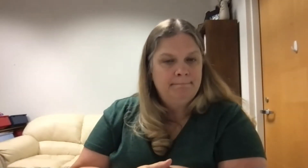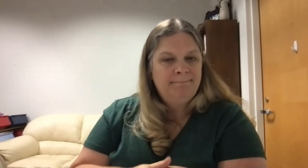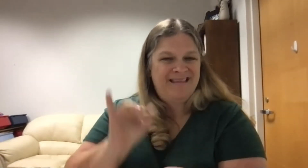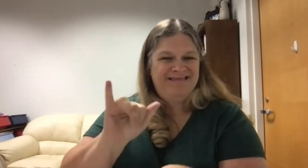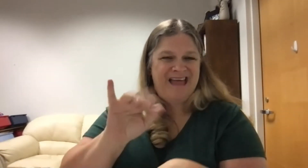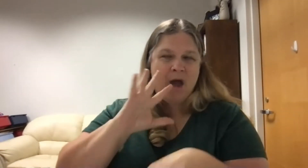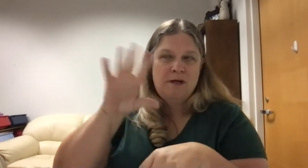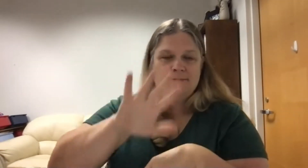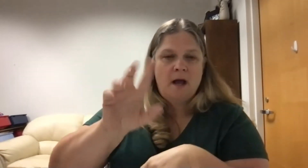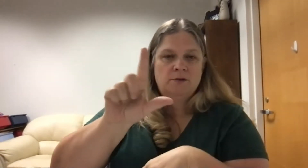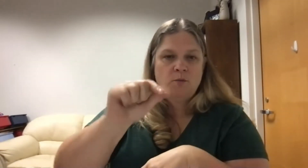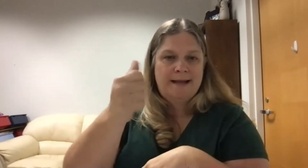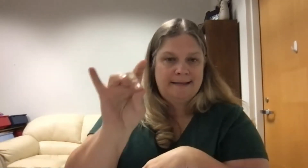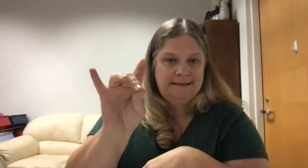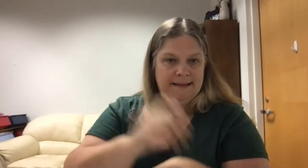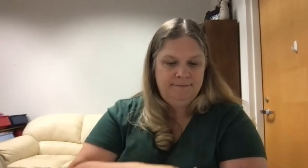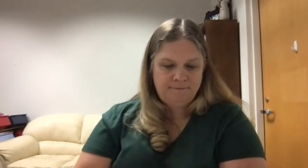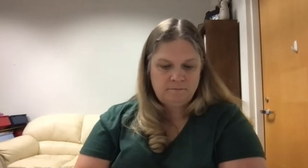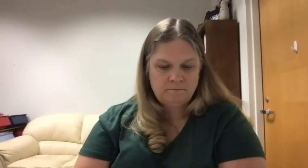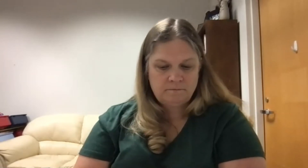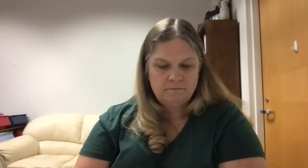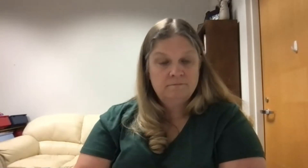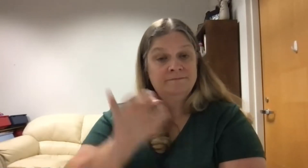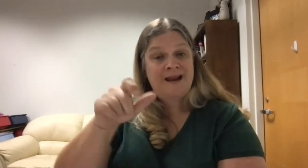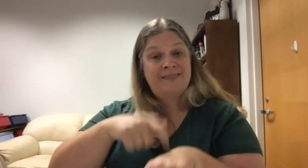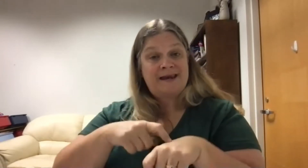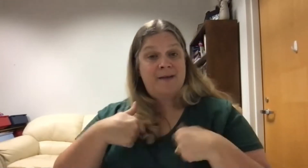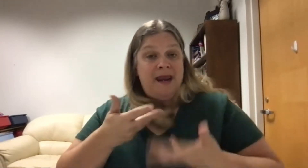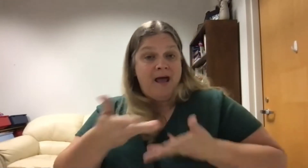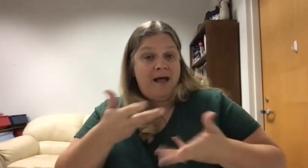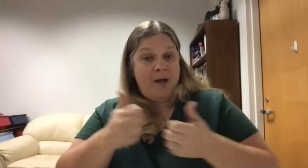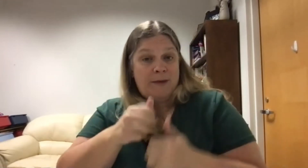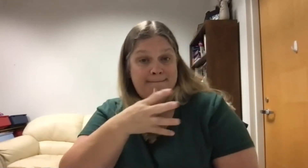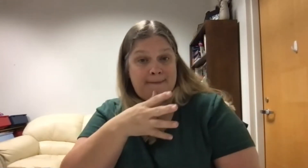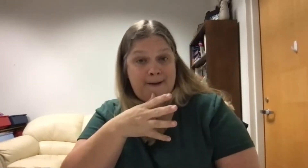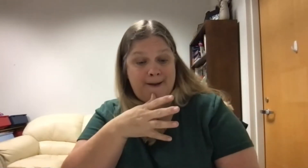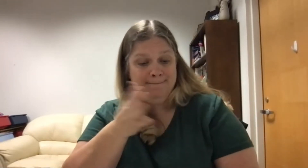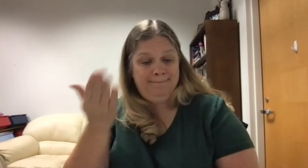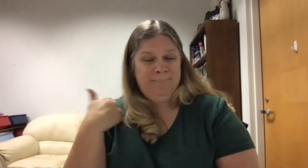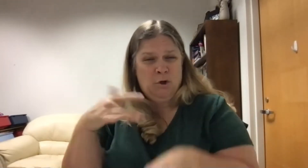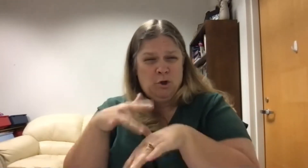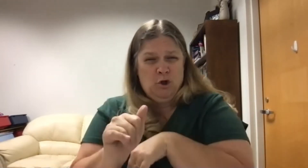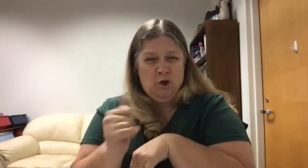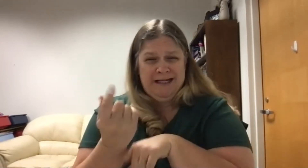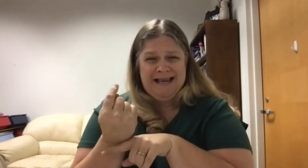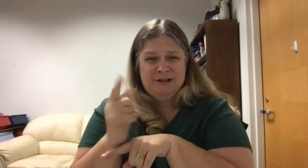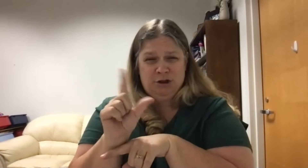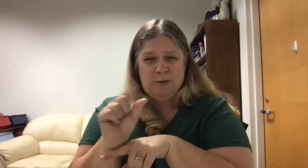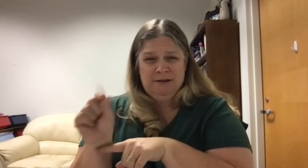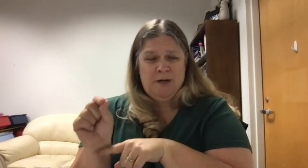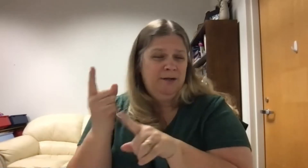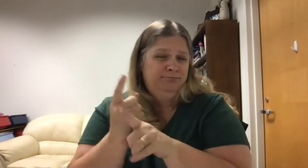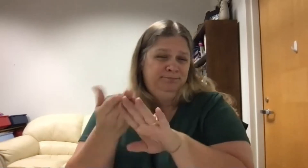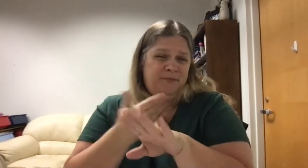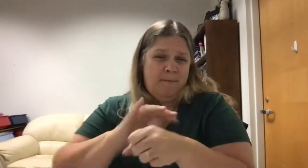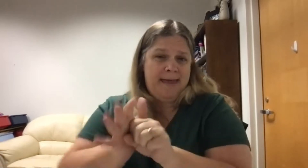his occupation. And that was about in 2018. And the time I spoke with the mom,